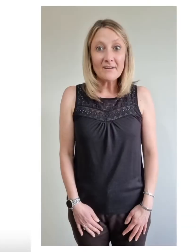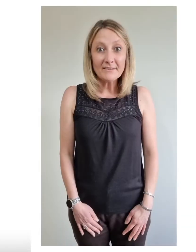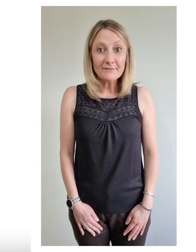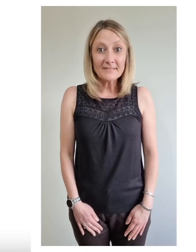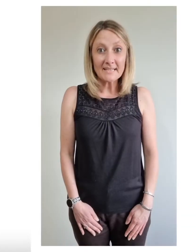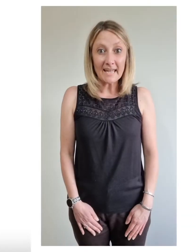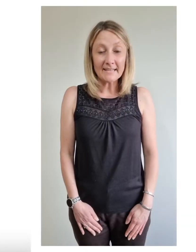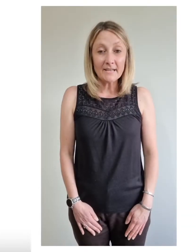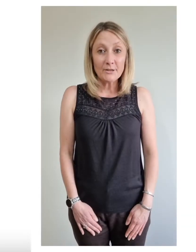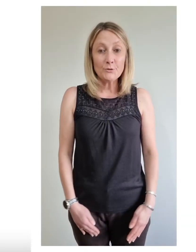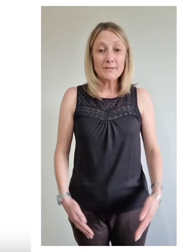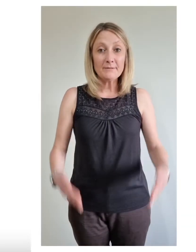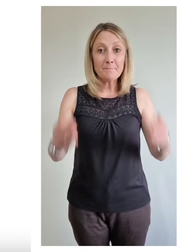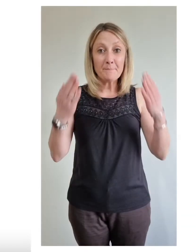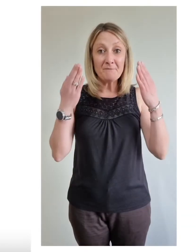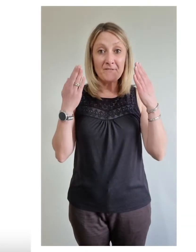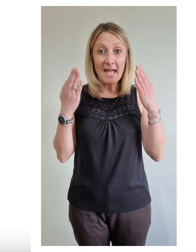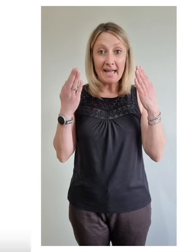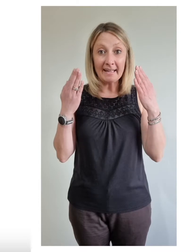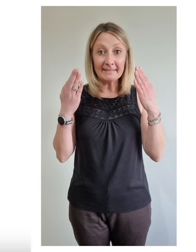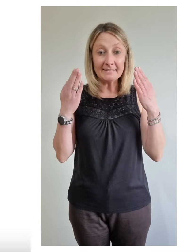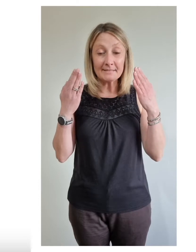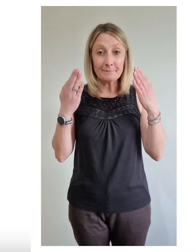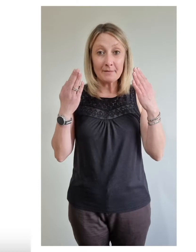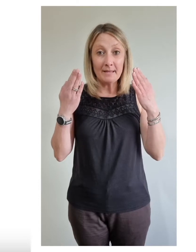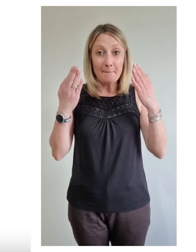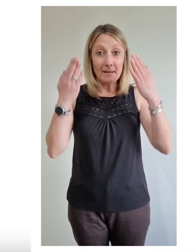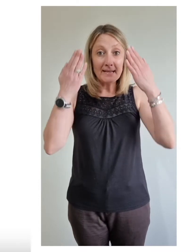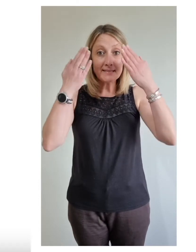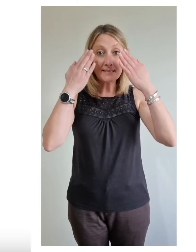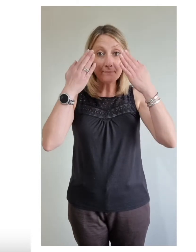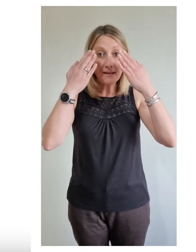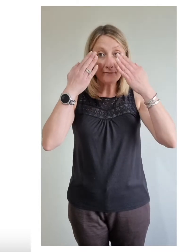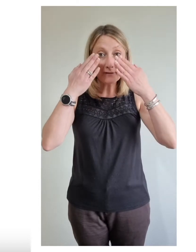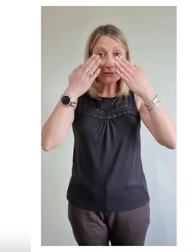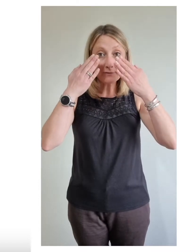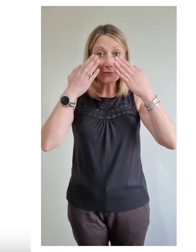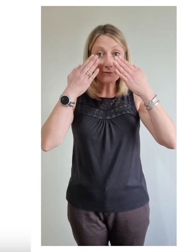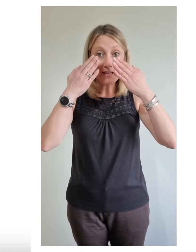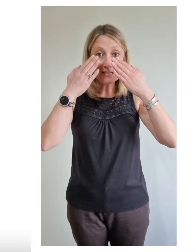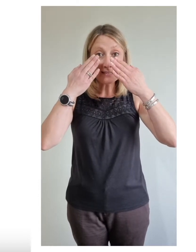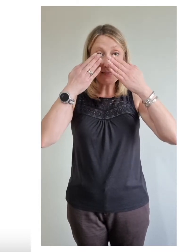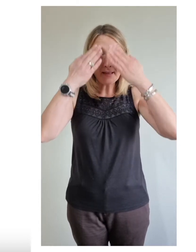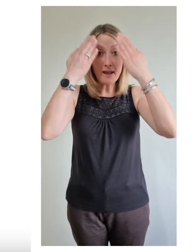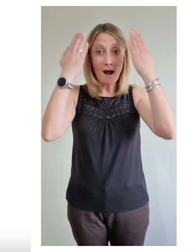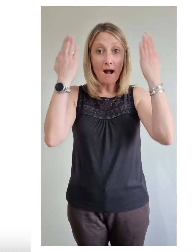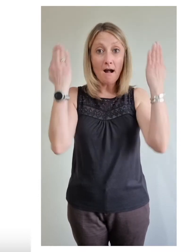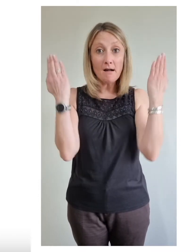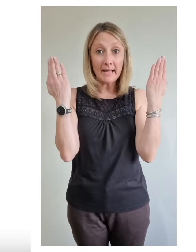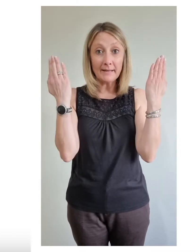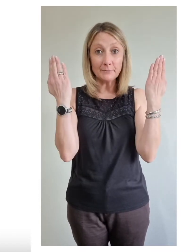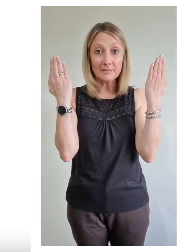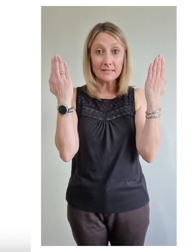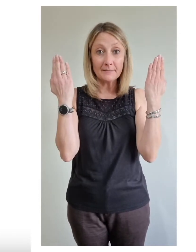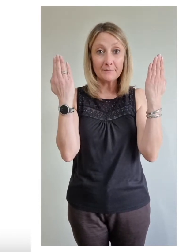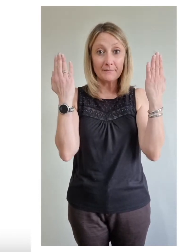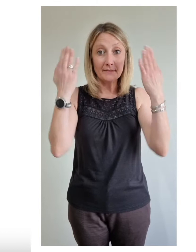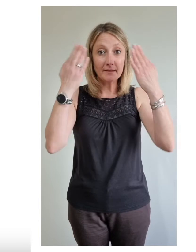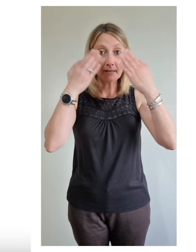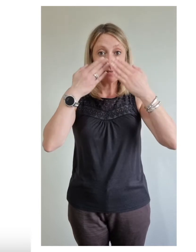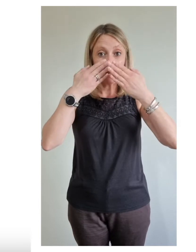The sign for day: you need flat hands. Place them in front of your face and then arc out.